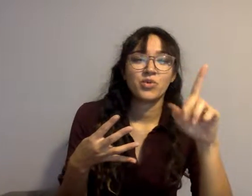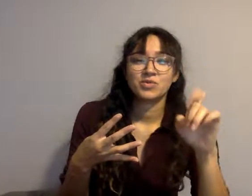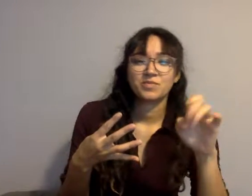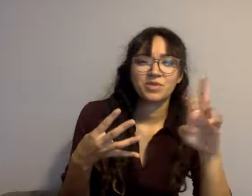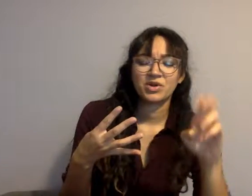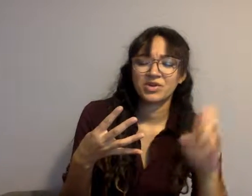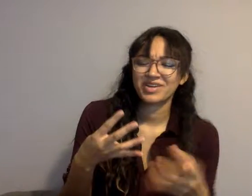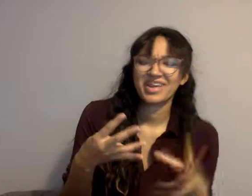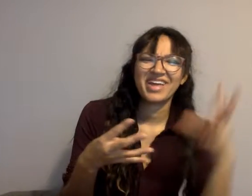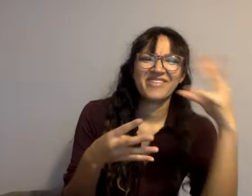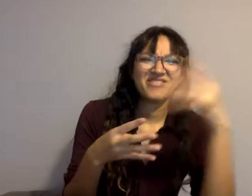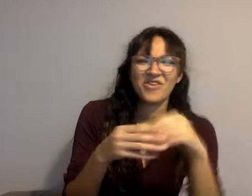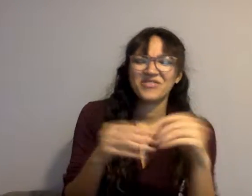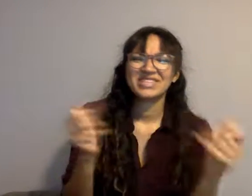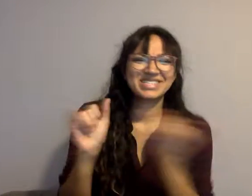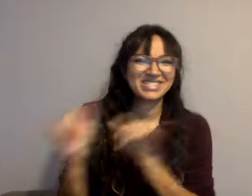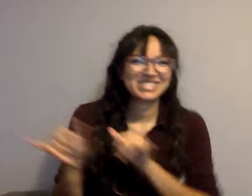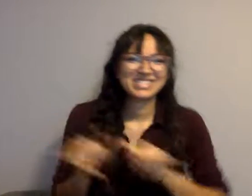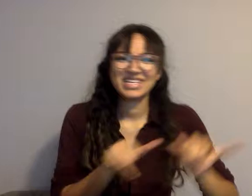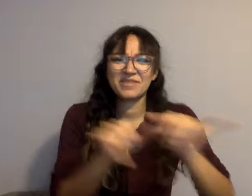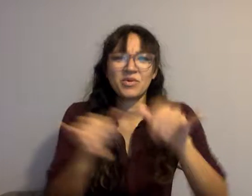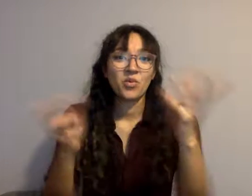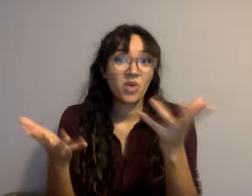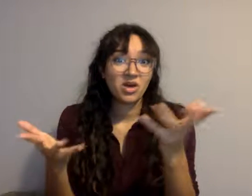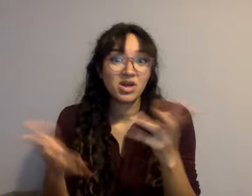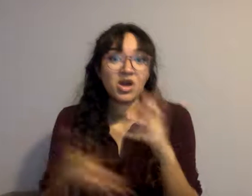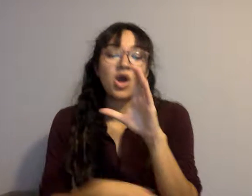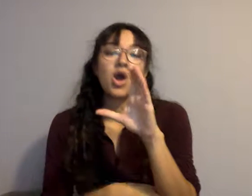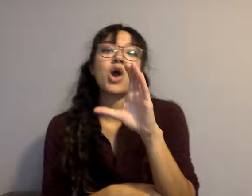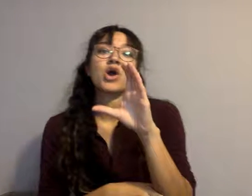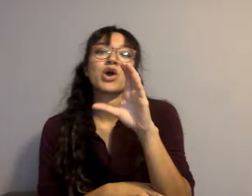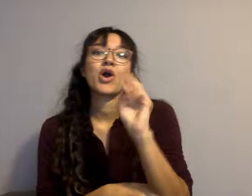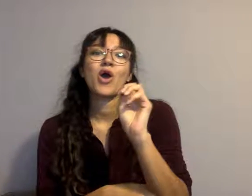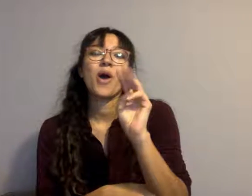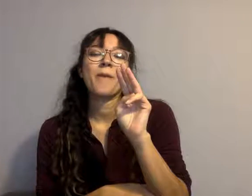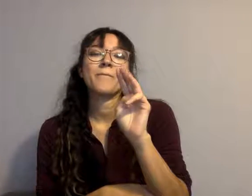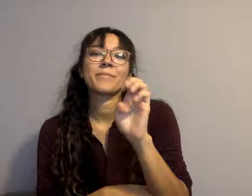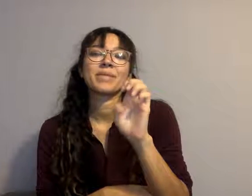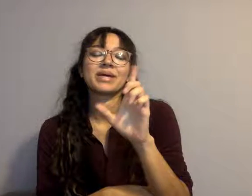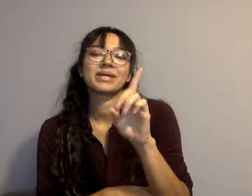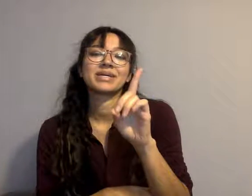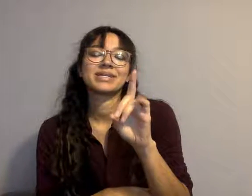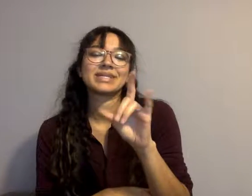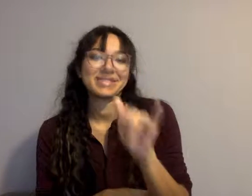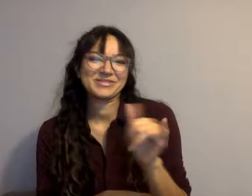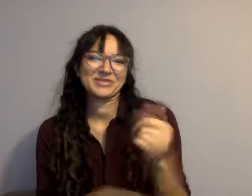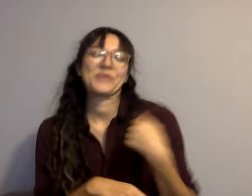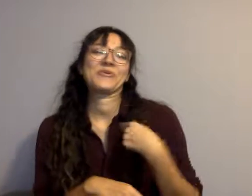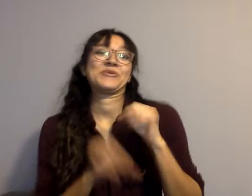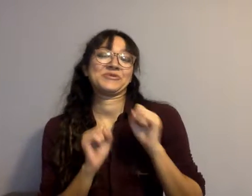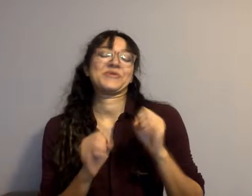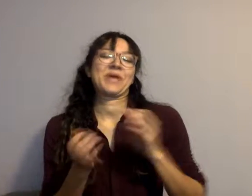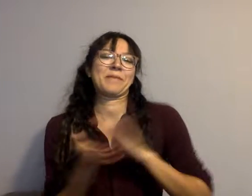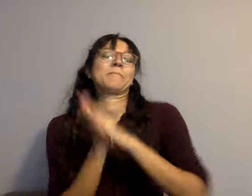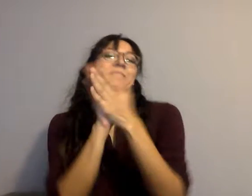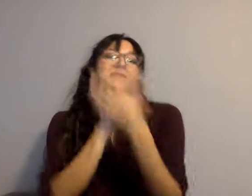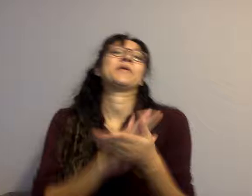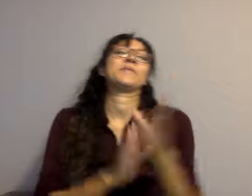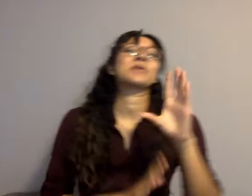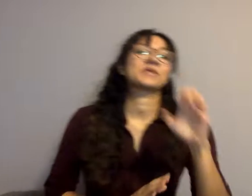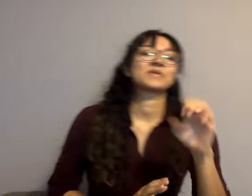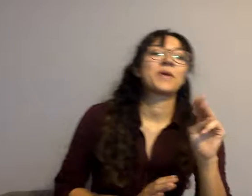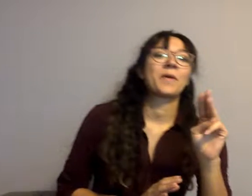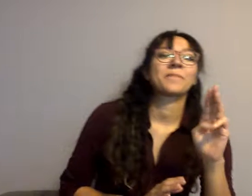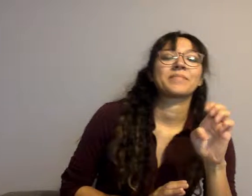My first gig was driving famous comics from New York City to shows in New Jersey. And I'll never forget the face of the